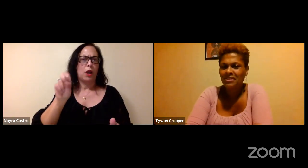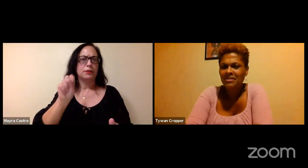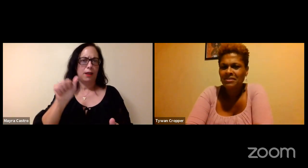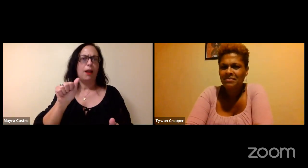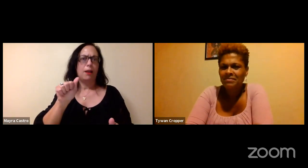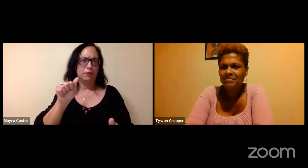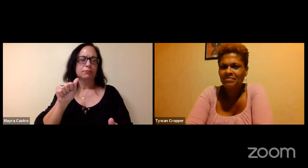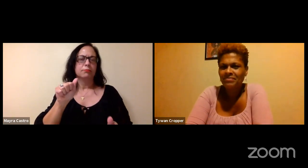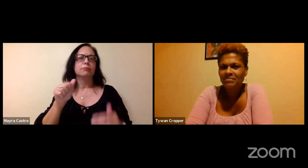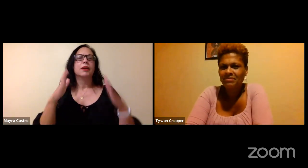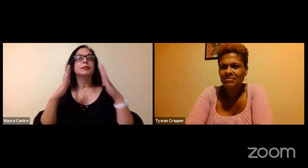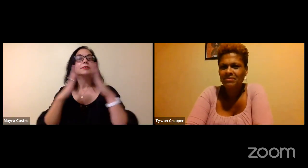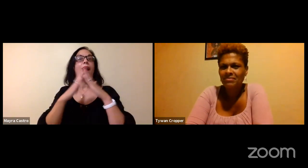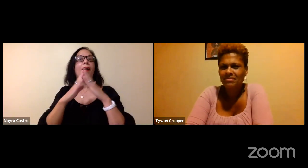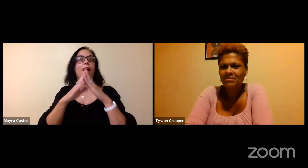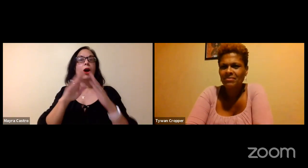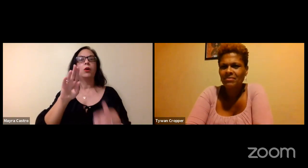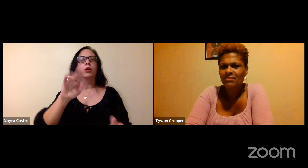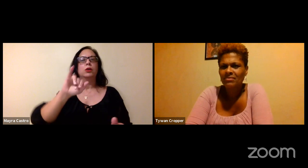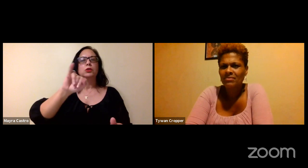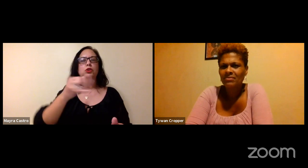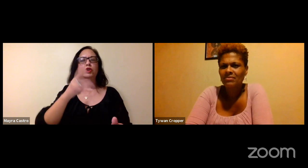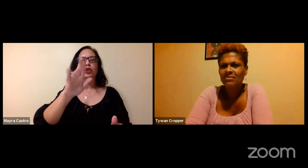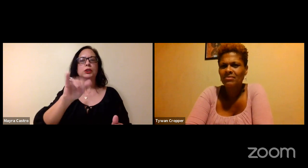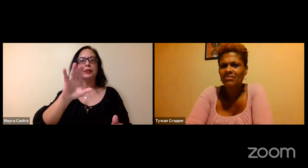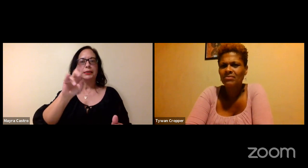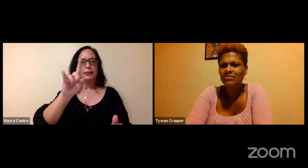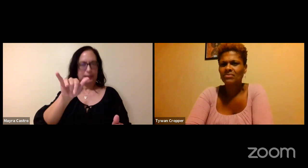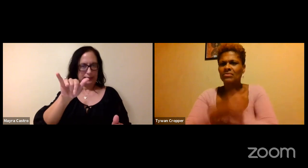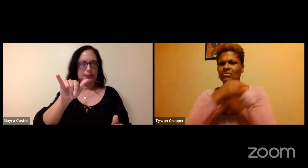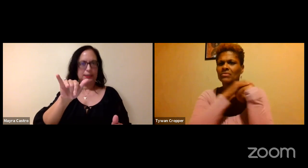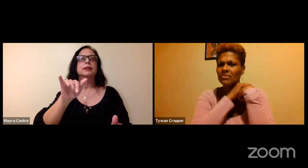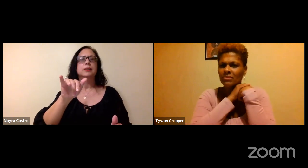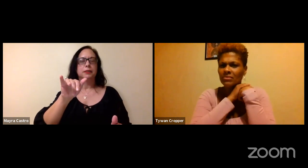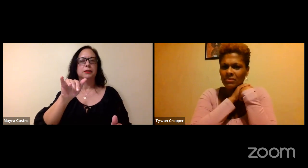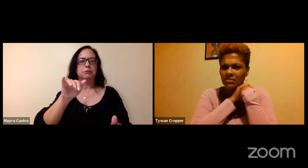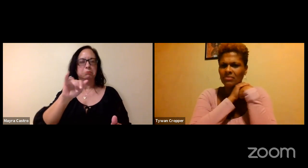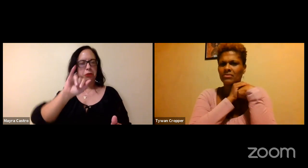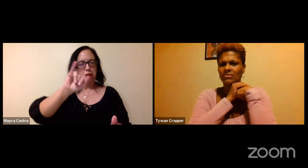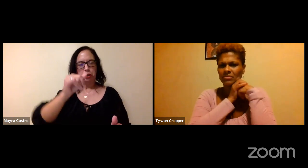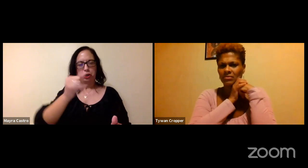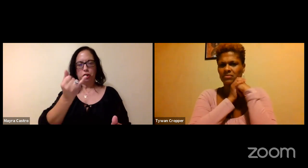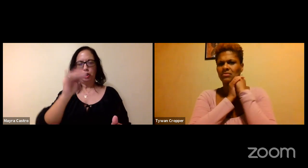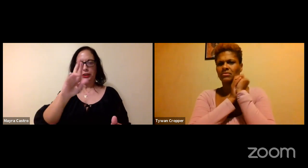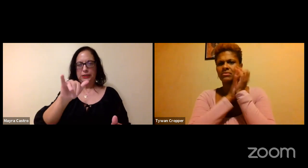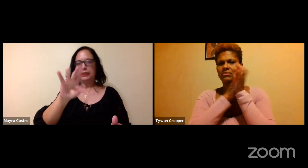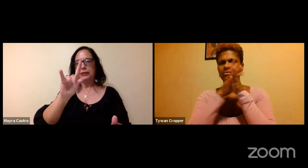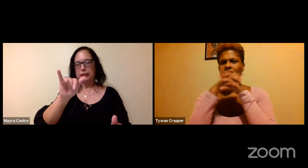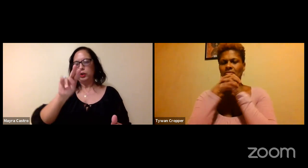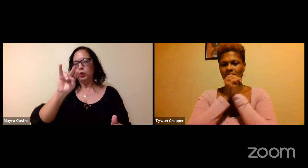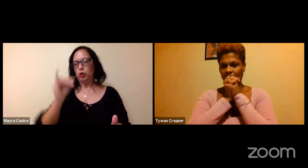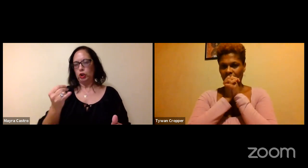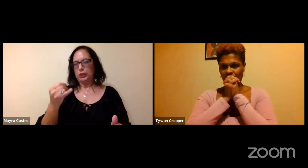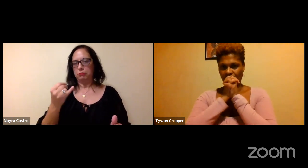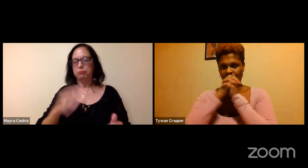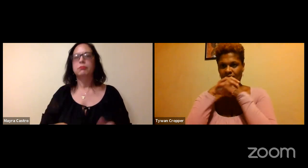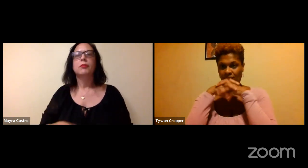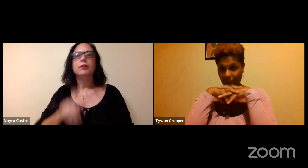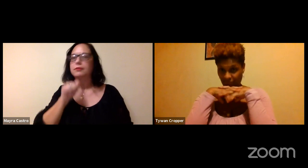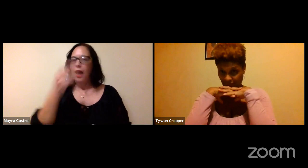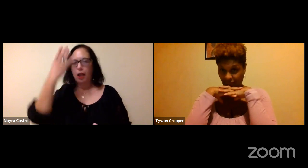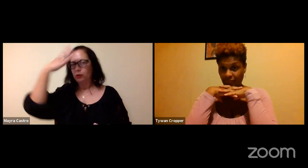I was born here in the United States, and I was born in Jersey City, New Jersey.